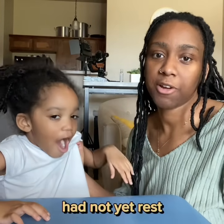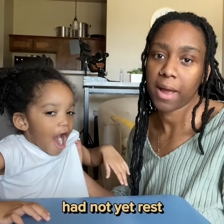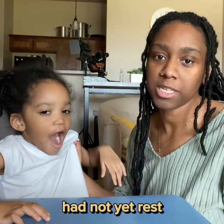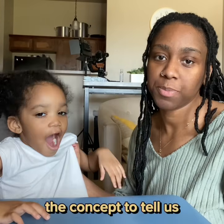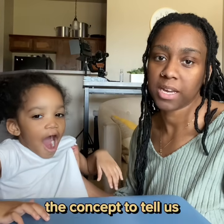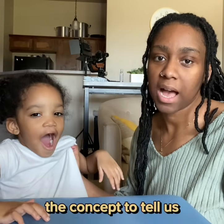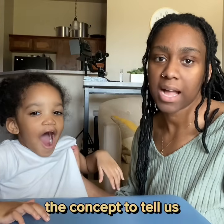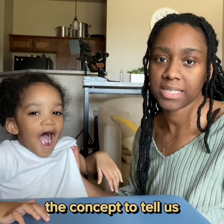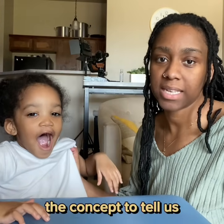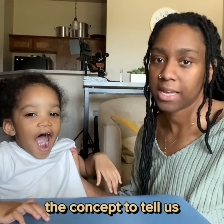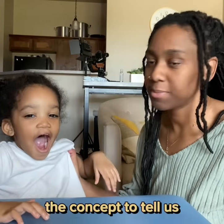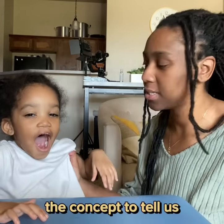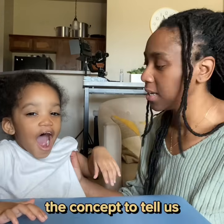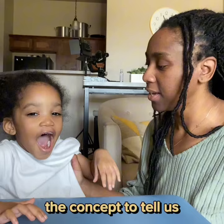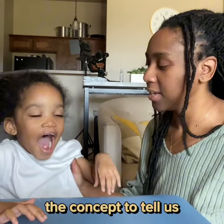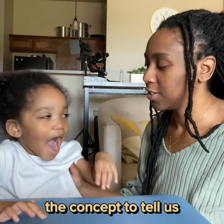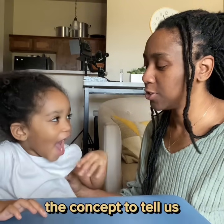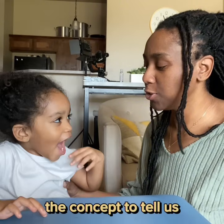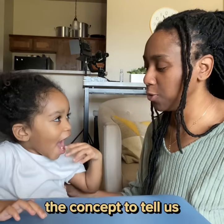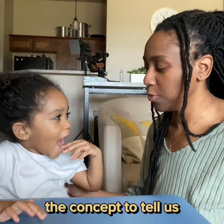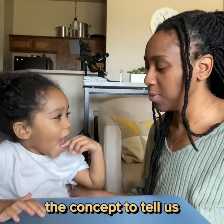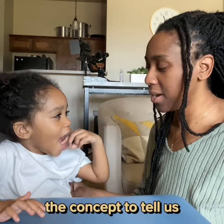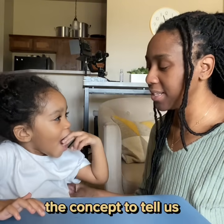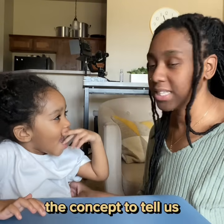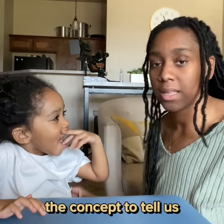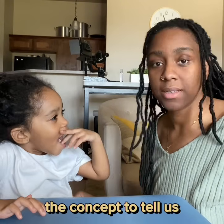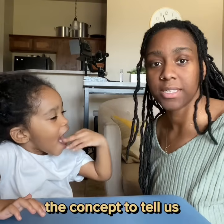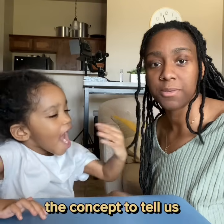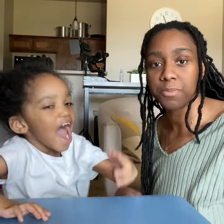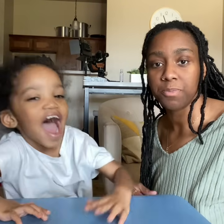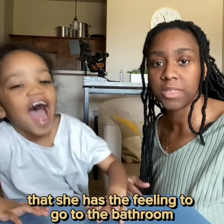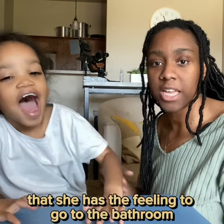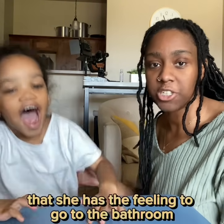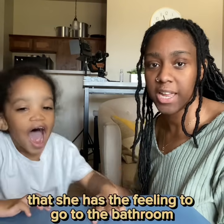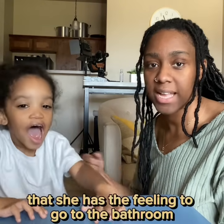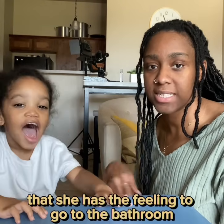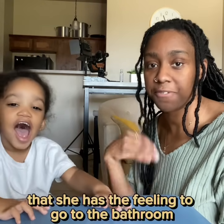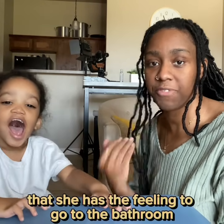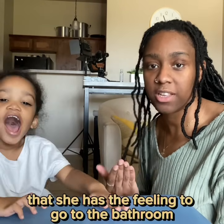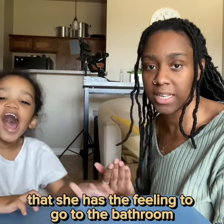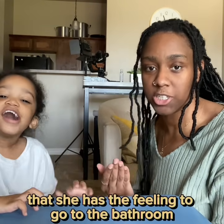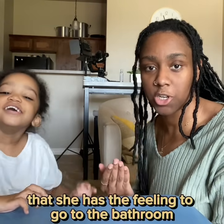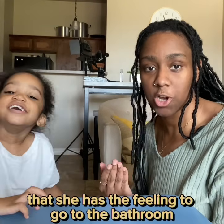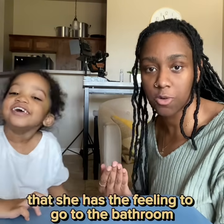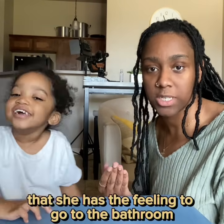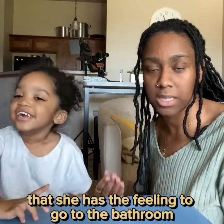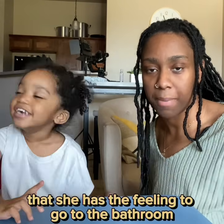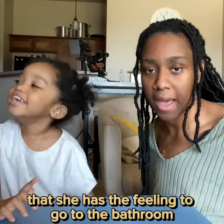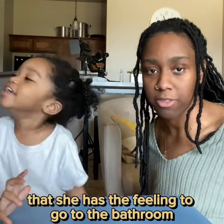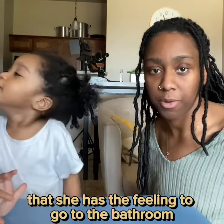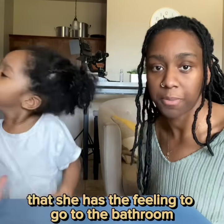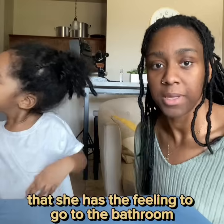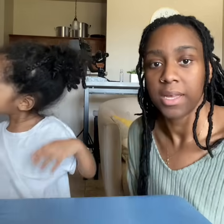grasped the concept to tell us that she has the feeling to go to the bathroom.